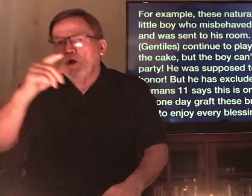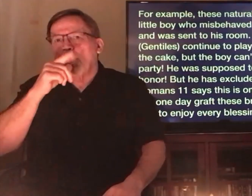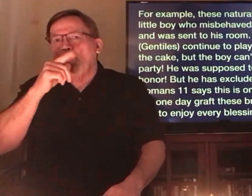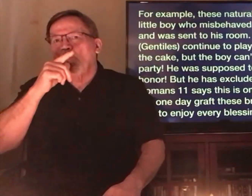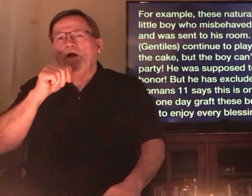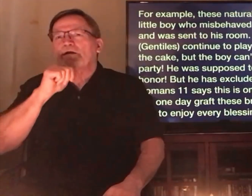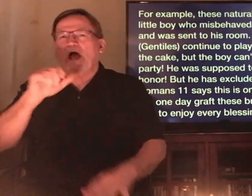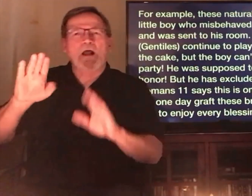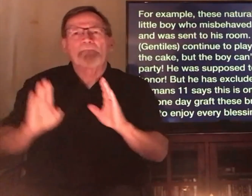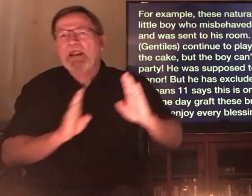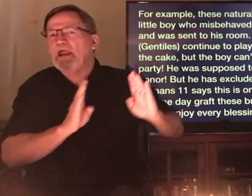Those broken off